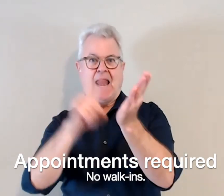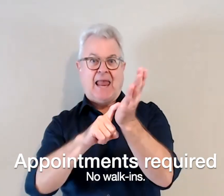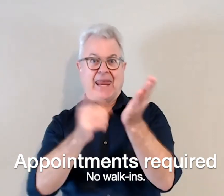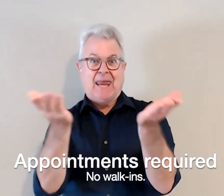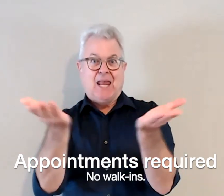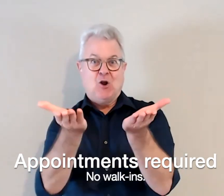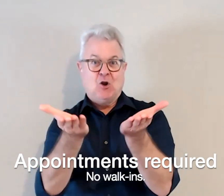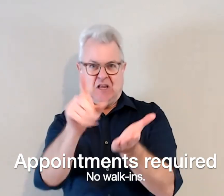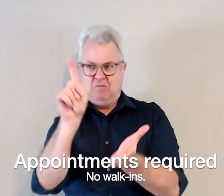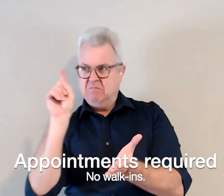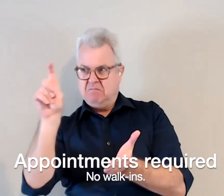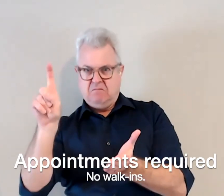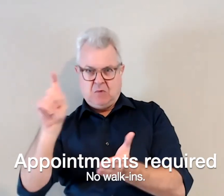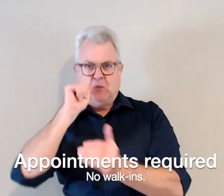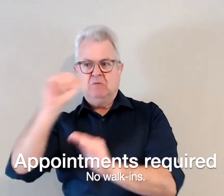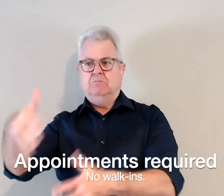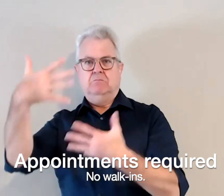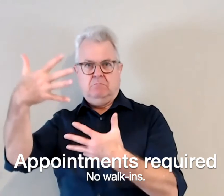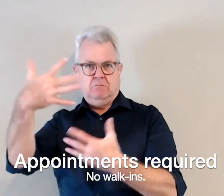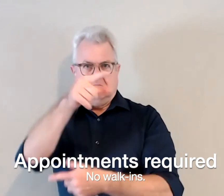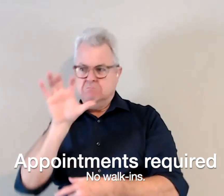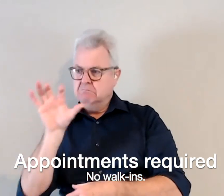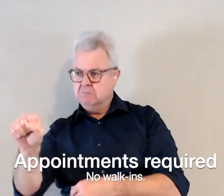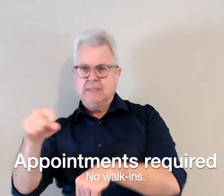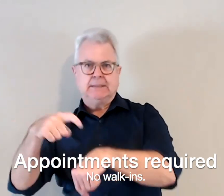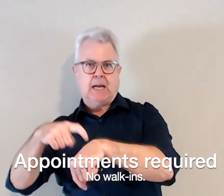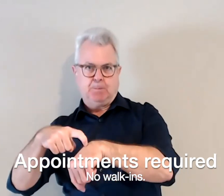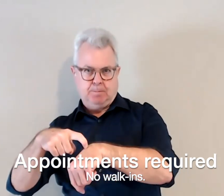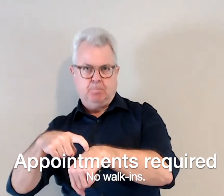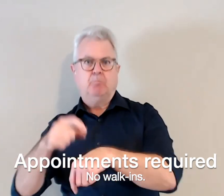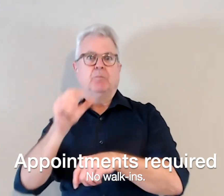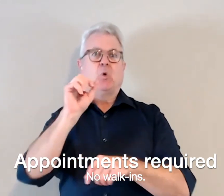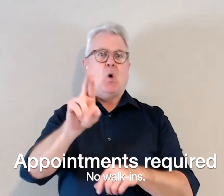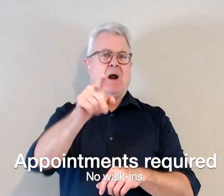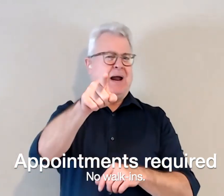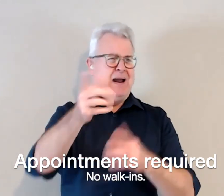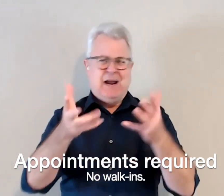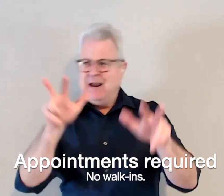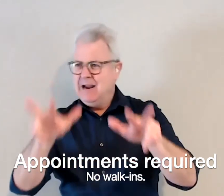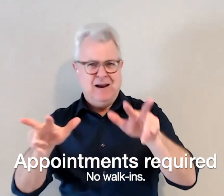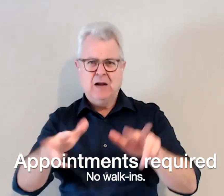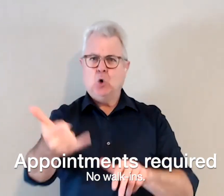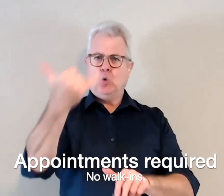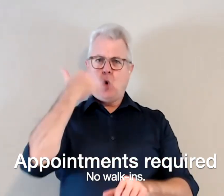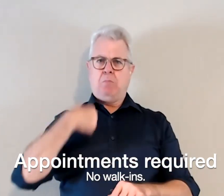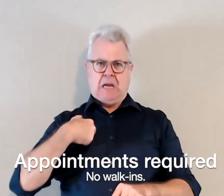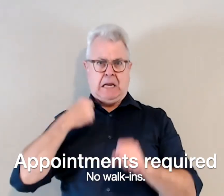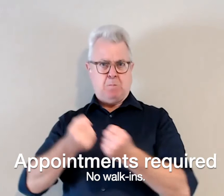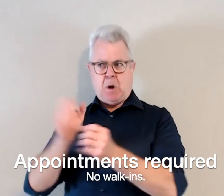the flyer, it'll say click here. That is the link that you should click on so that you can reserve your time slot. If